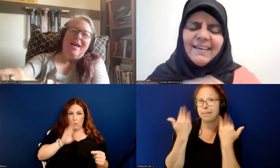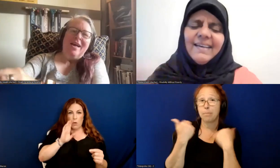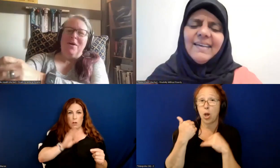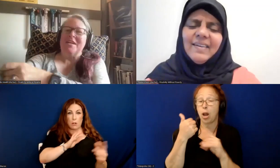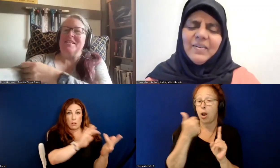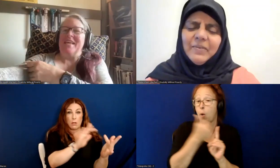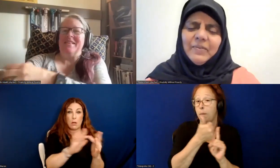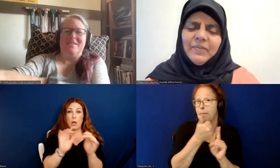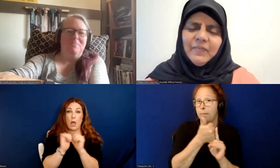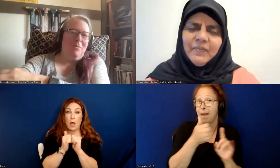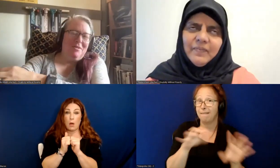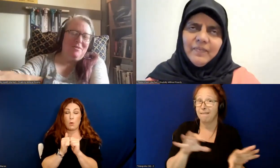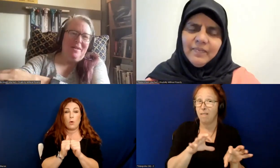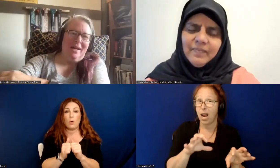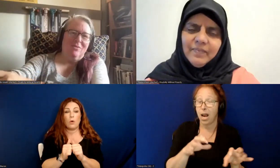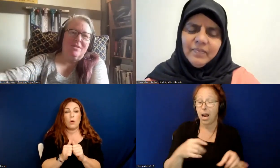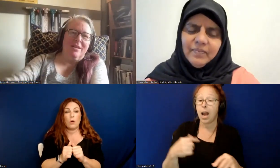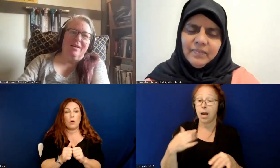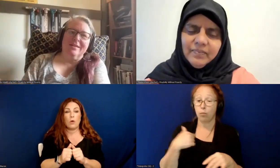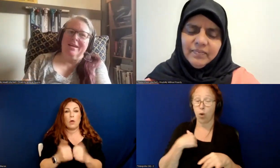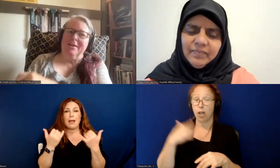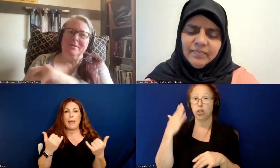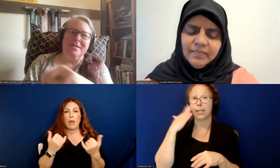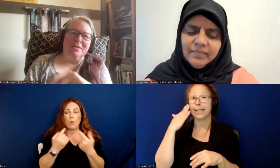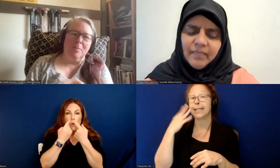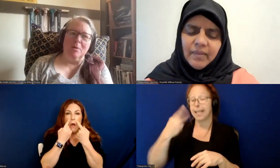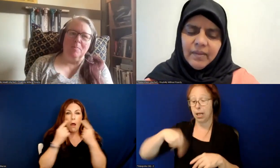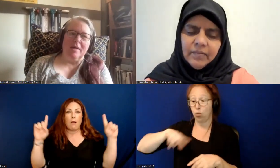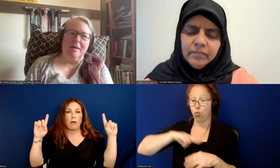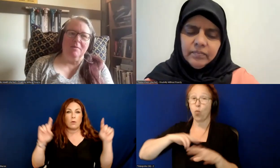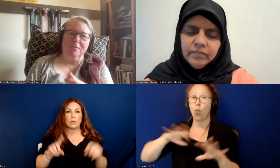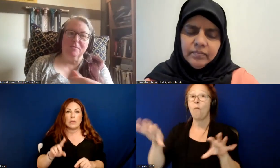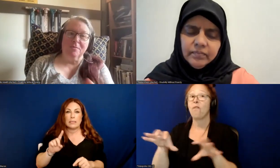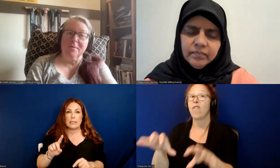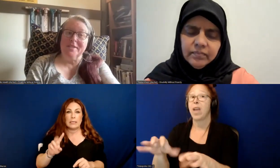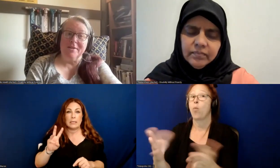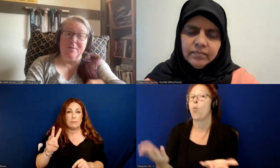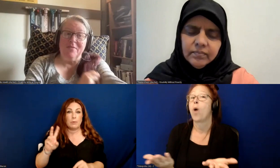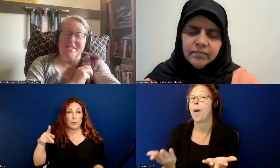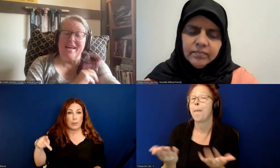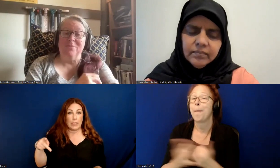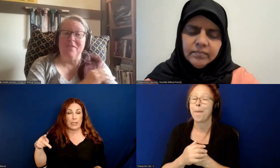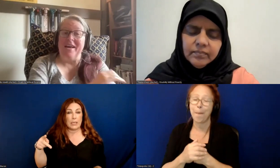So we're going to take this moment to announce that, at DWP,